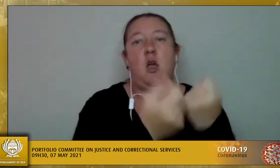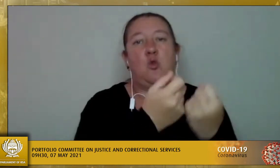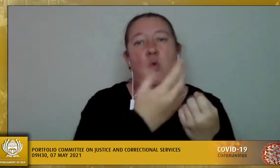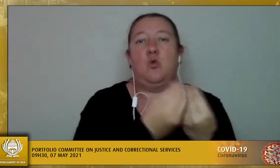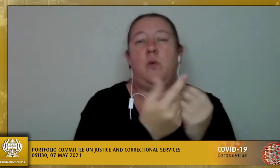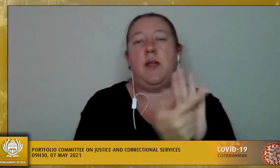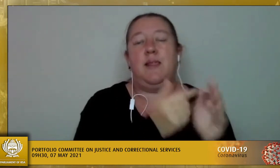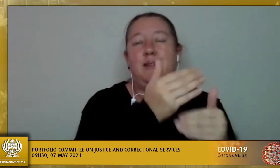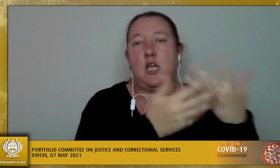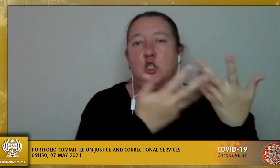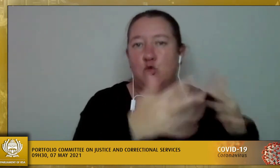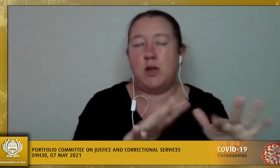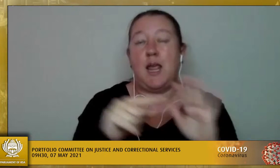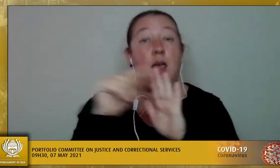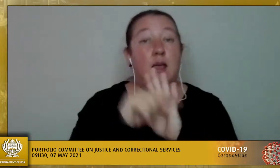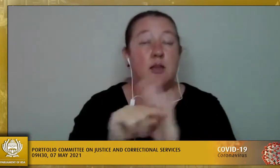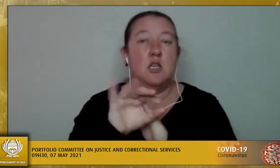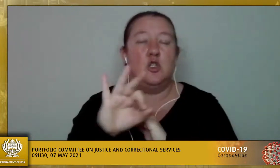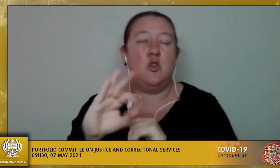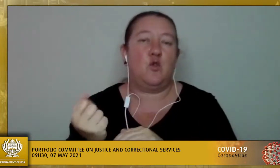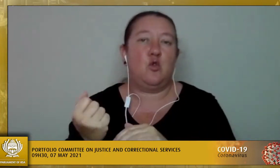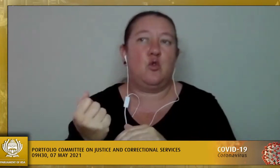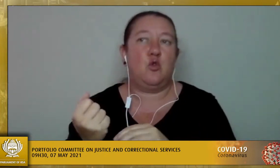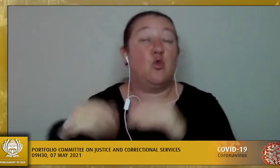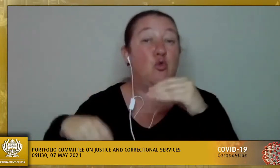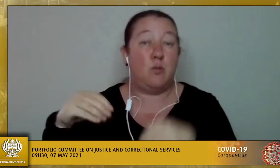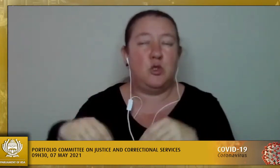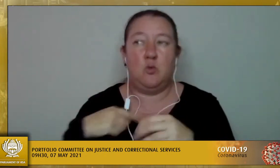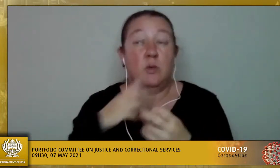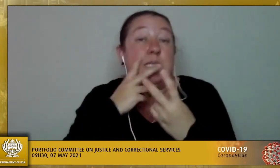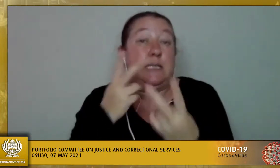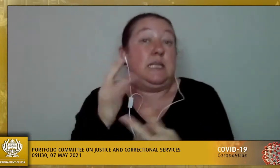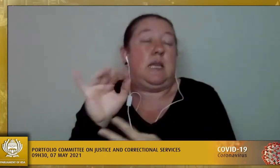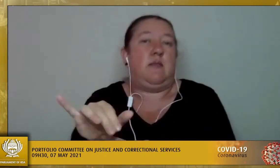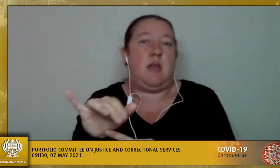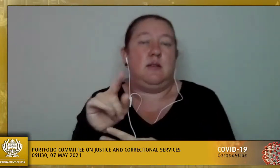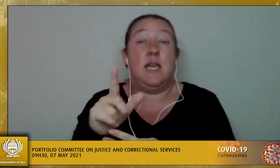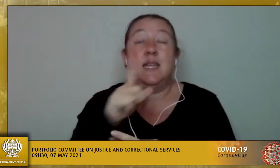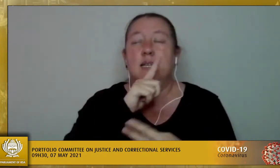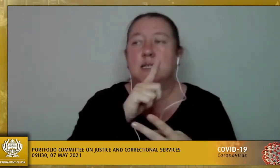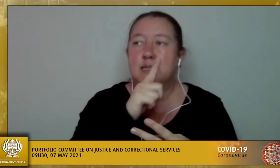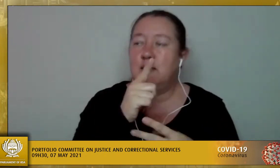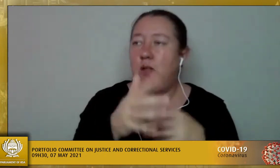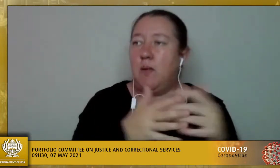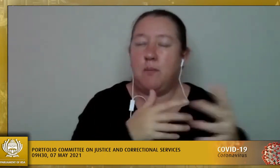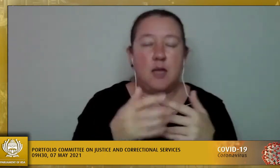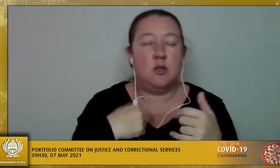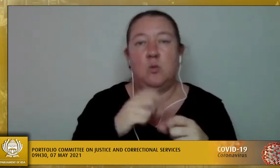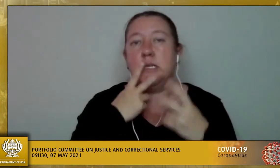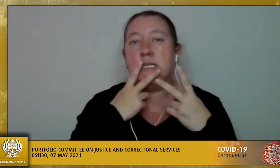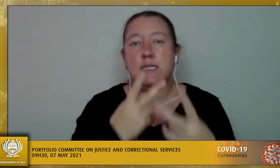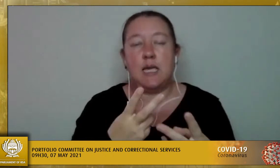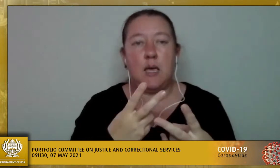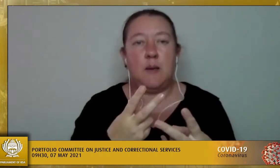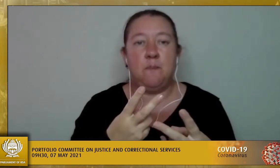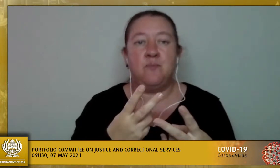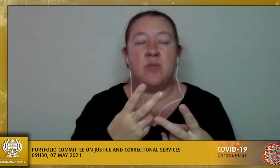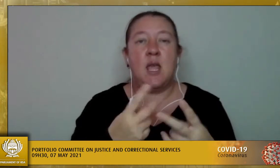allegations of corruption we see that in a civil matter we see that there are